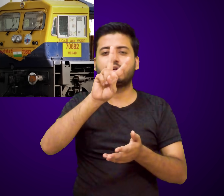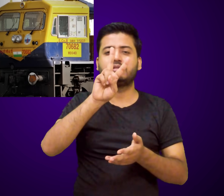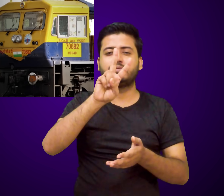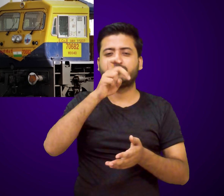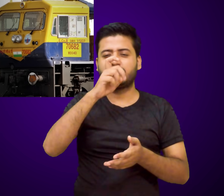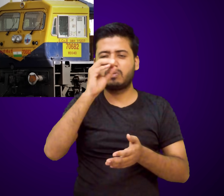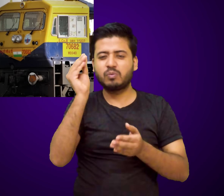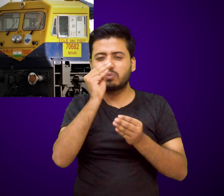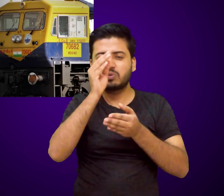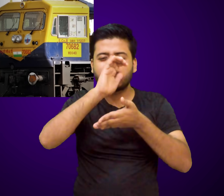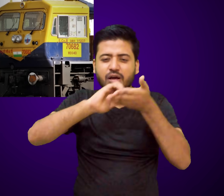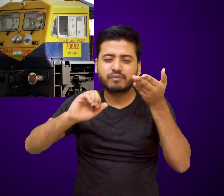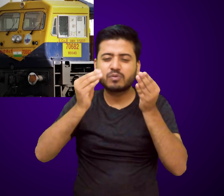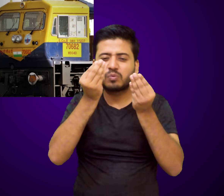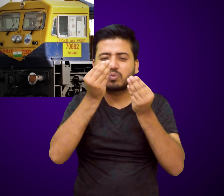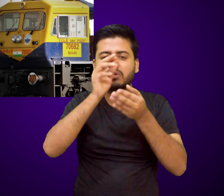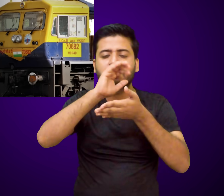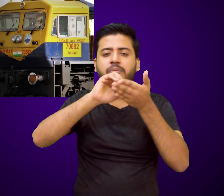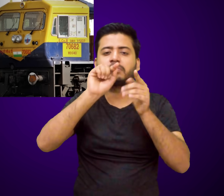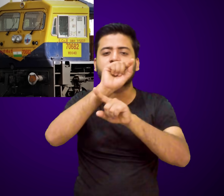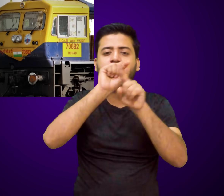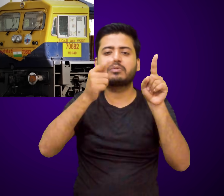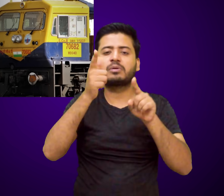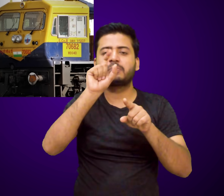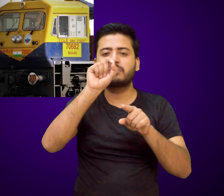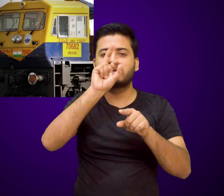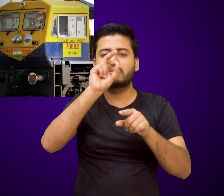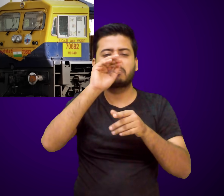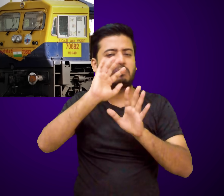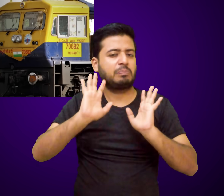the original disability certificate or required escort